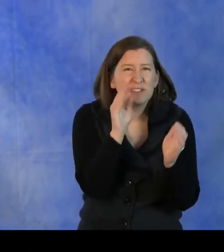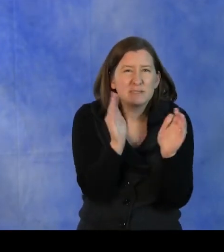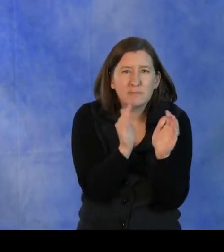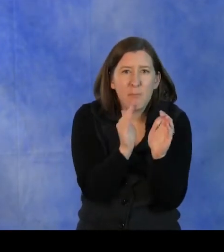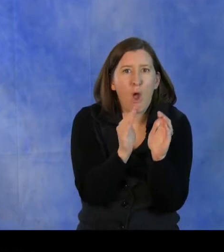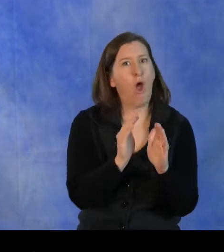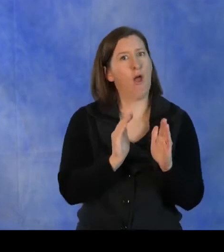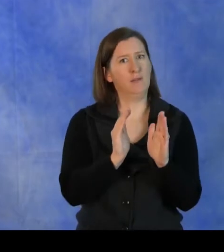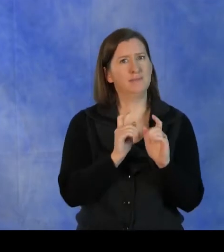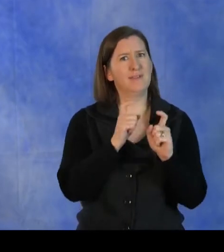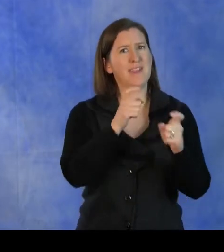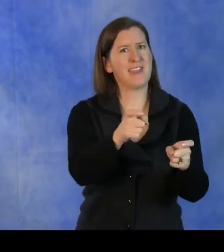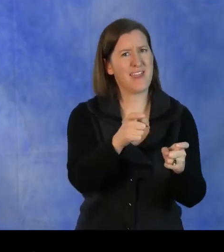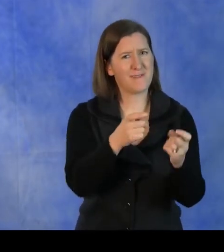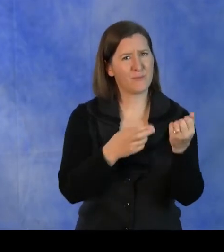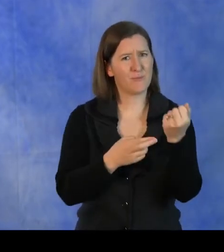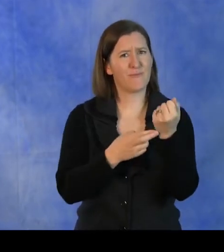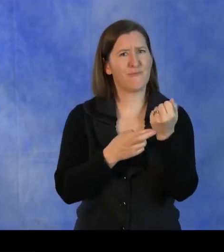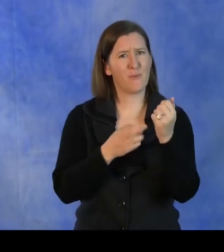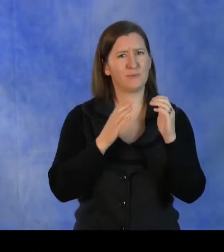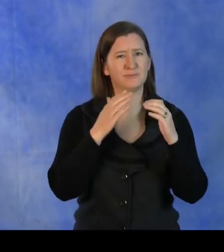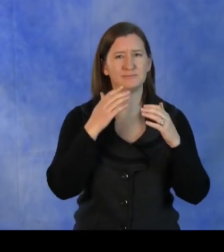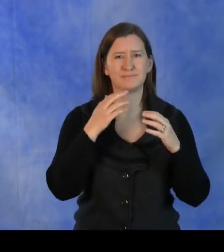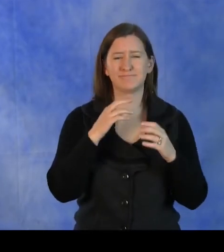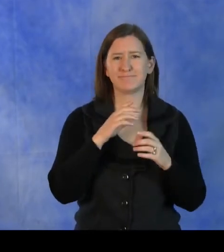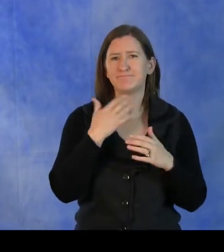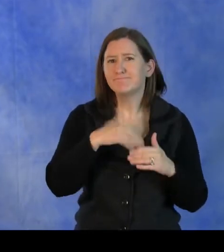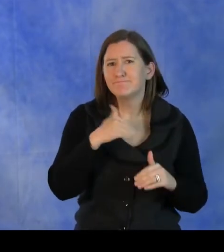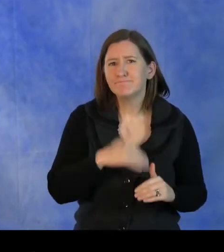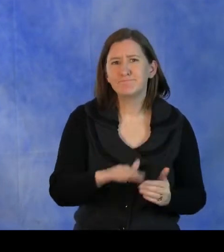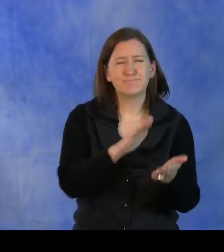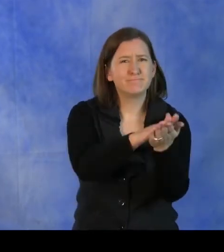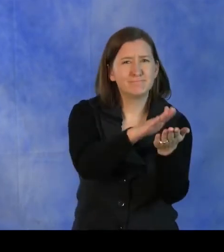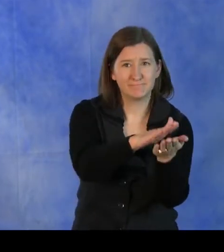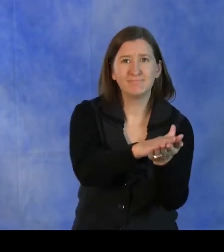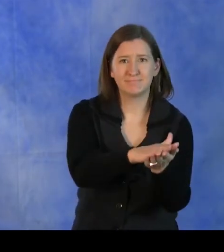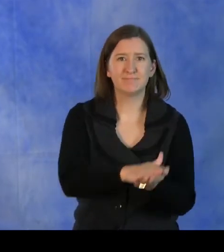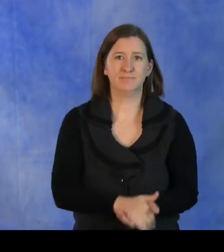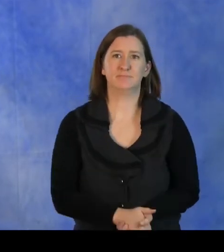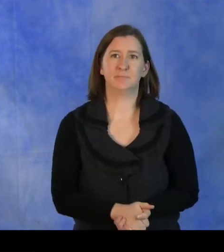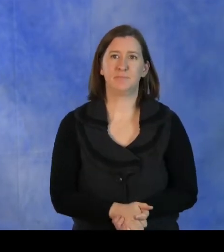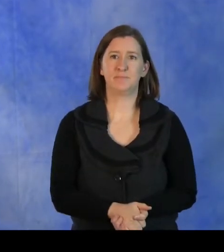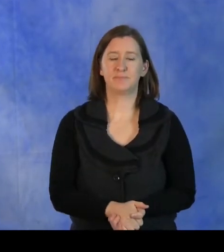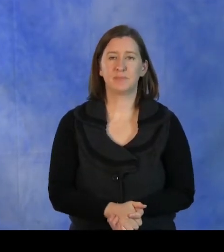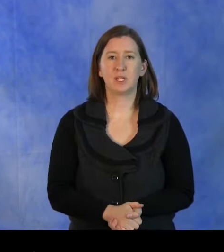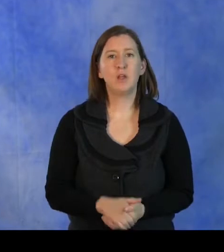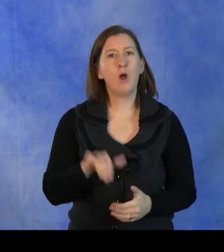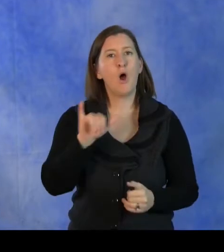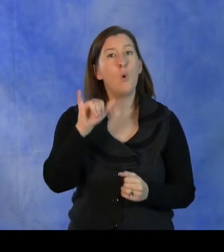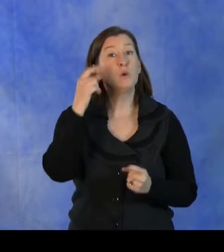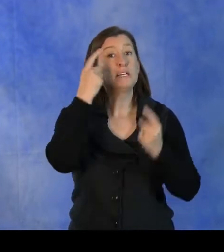something correctly, even if it's a small thing, then give that positive reinforcement.